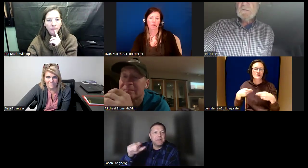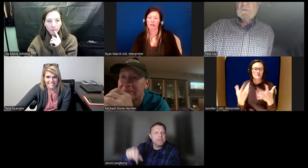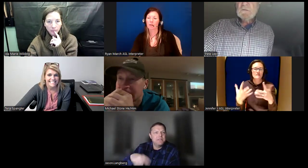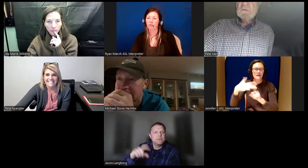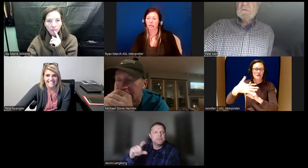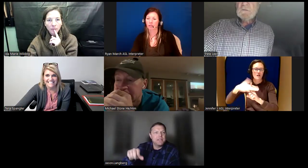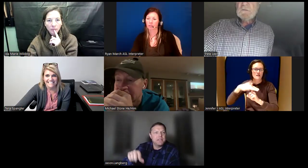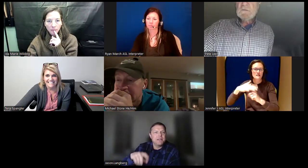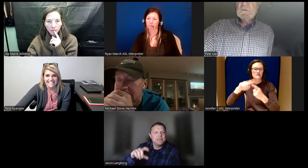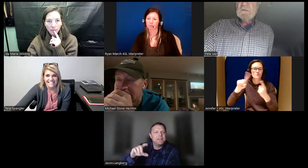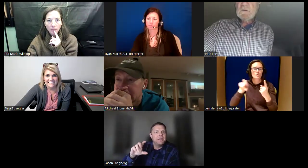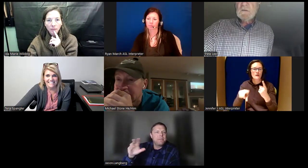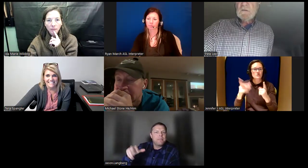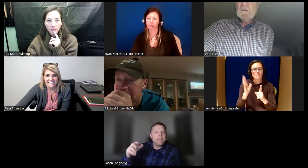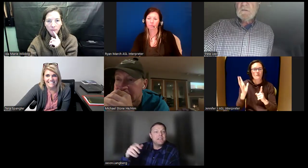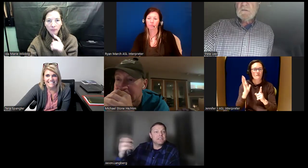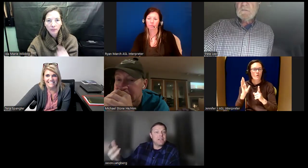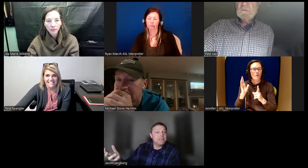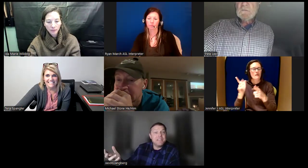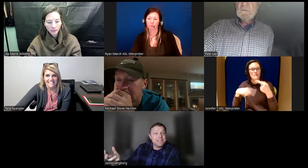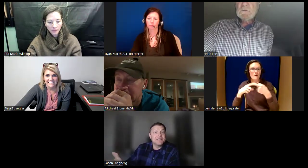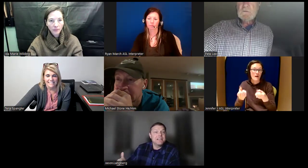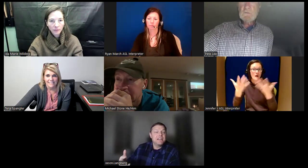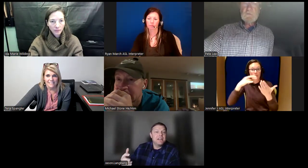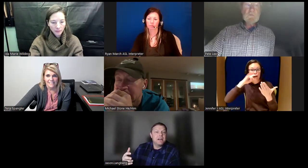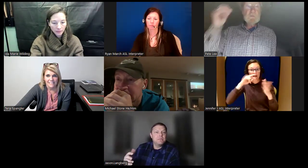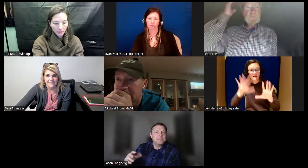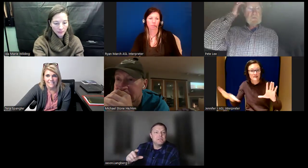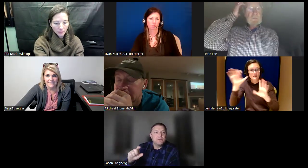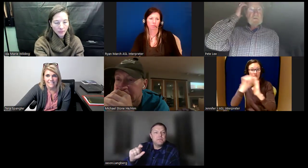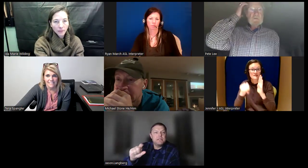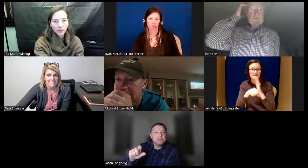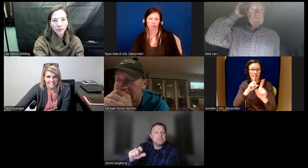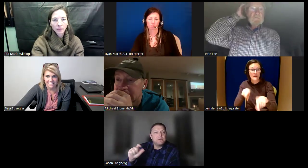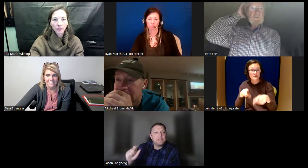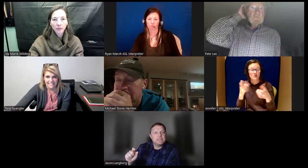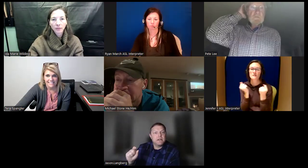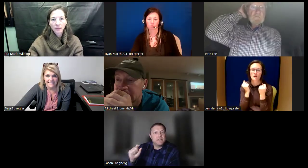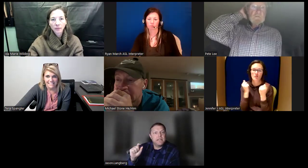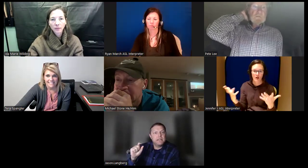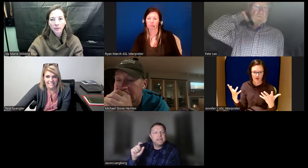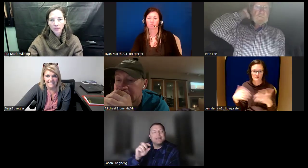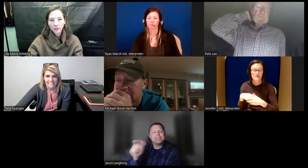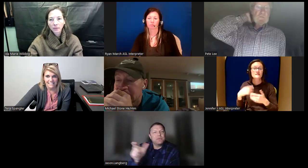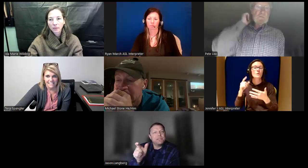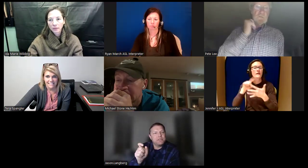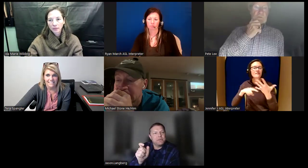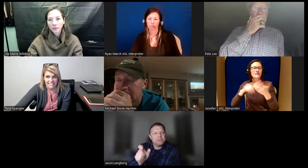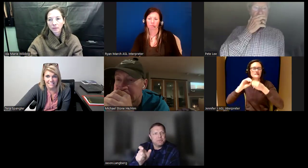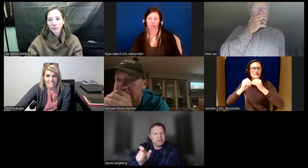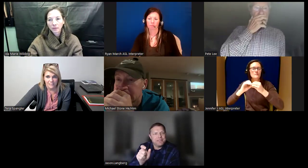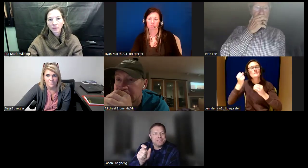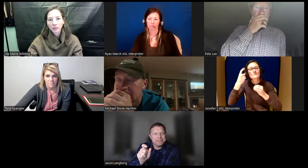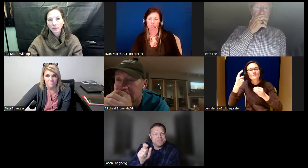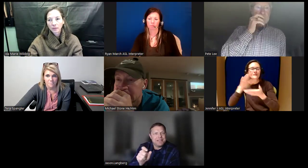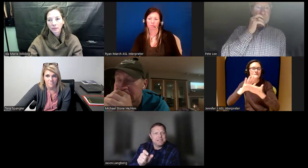about how many kids we're talking about, and the answer is a lot of kids. So these numbers don't necessarily, because school districts don't always